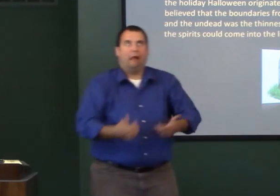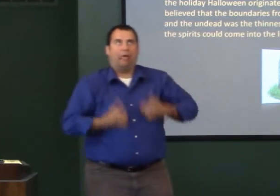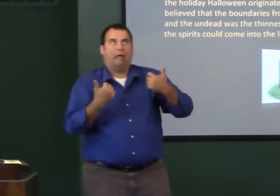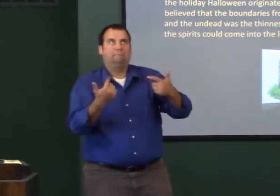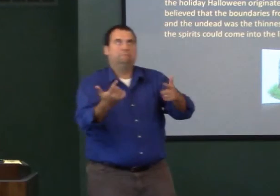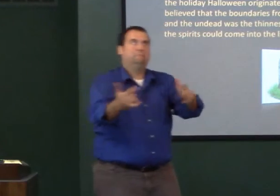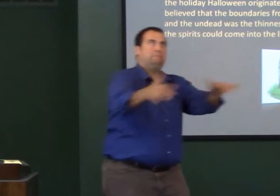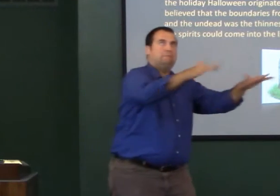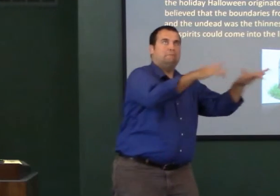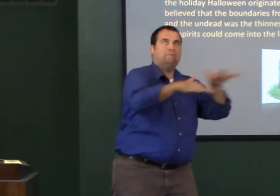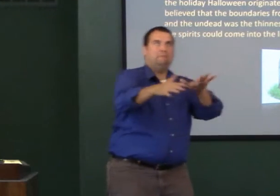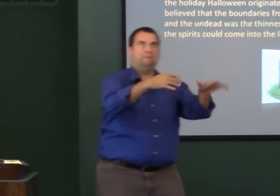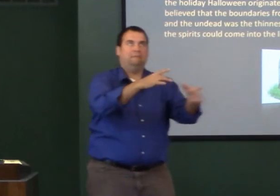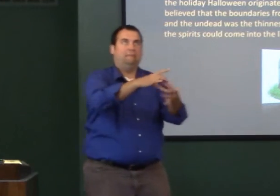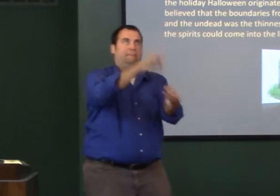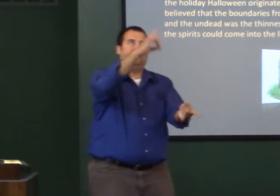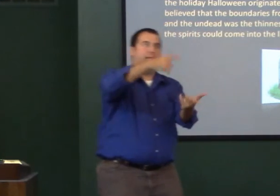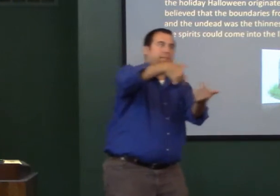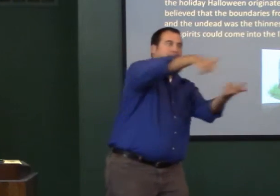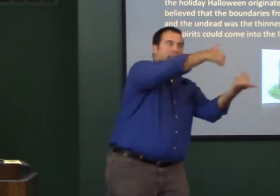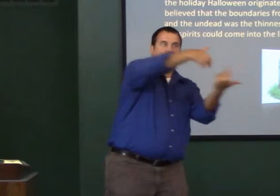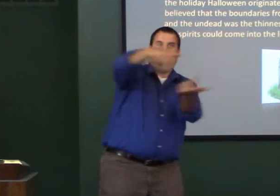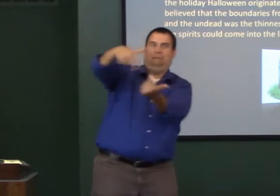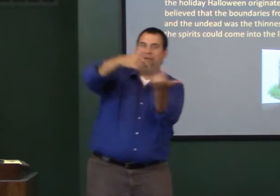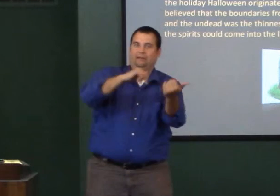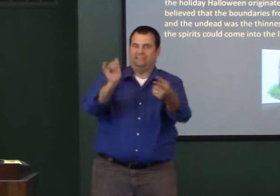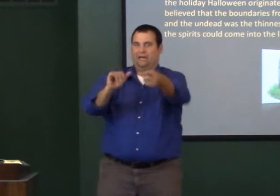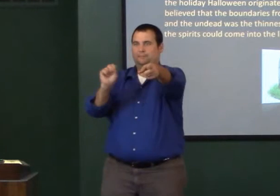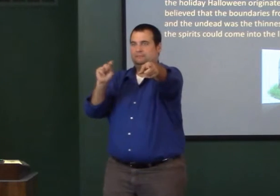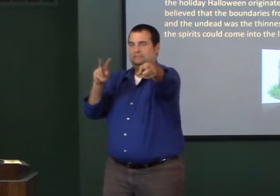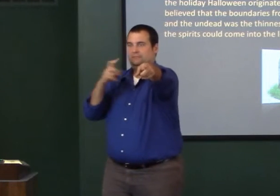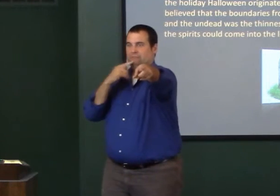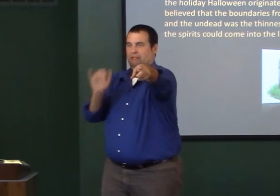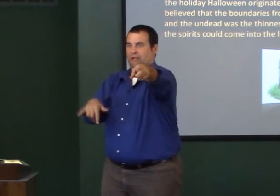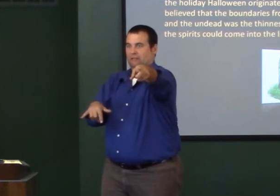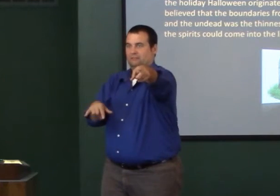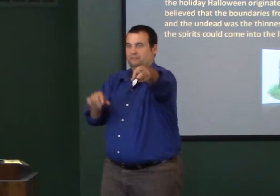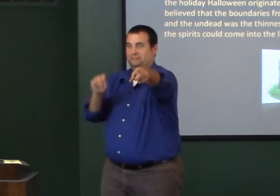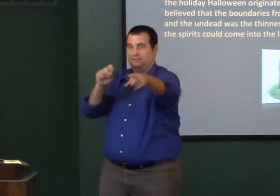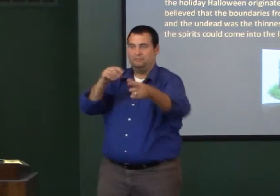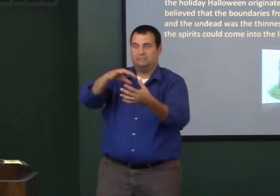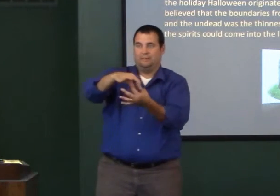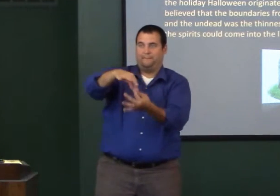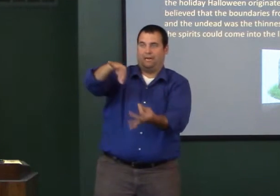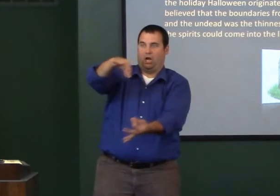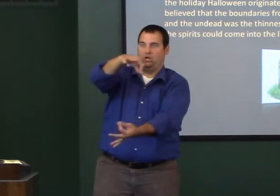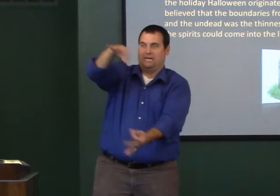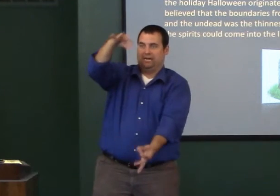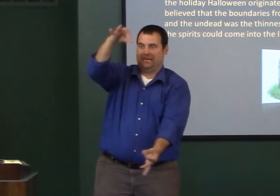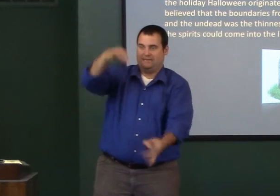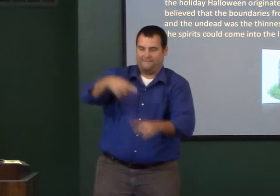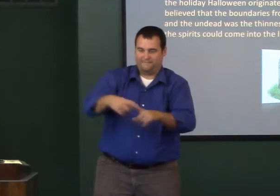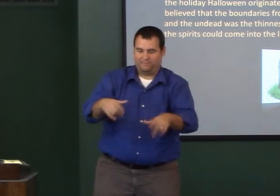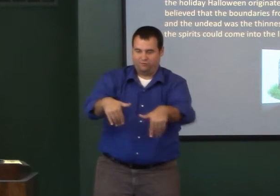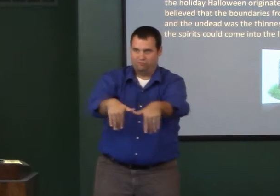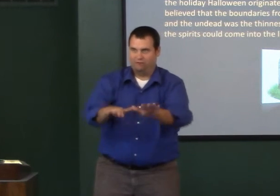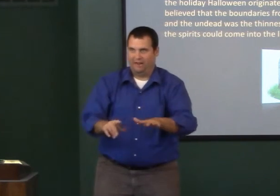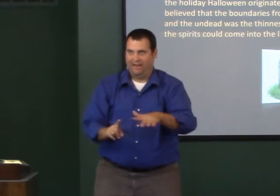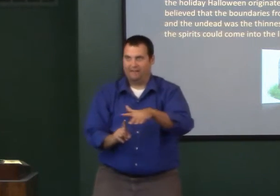they thought the people who had died would rise again, and they would kind of go around, and you know, was the